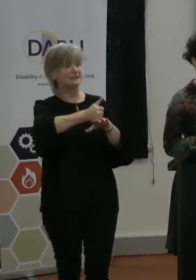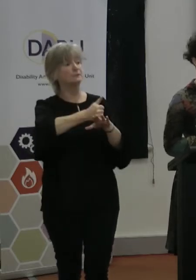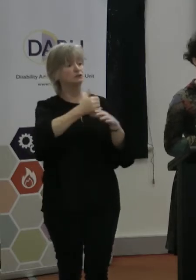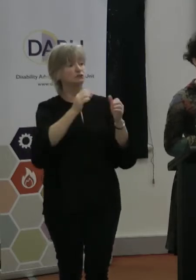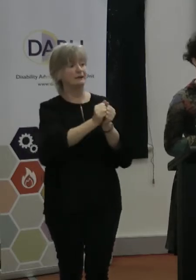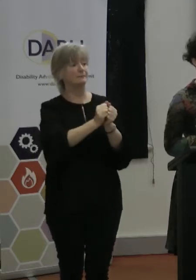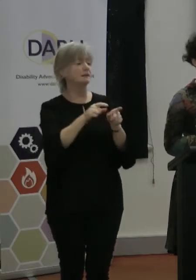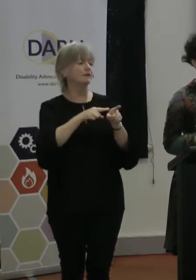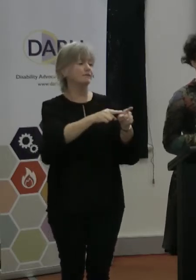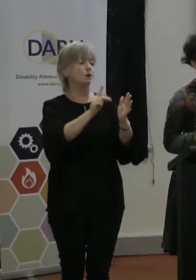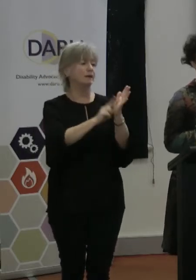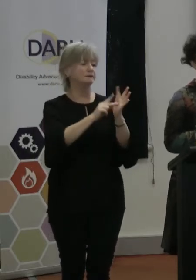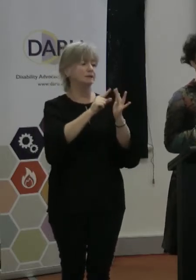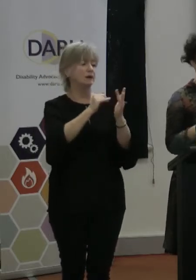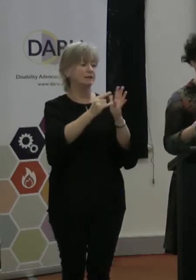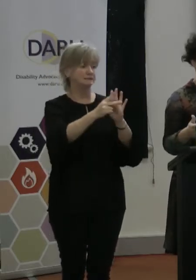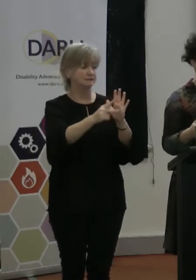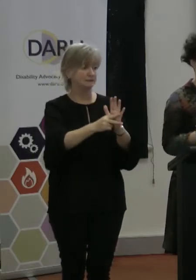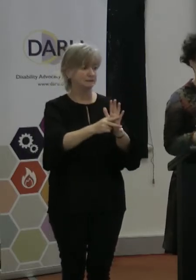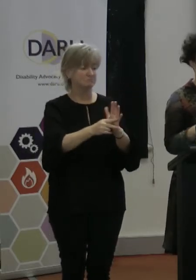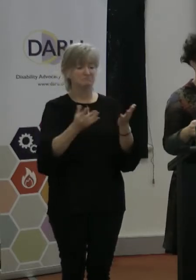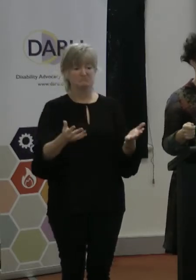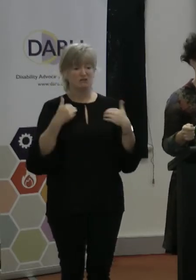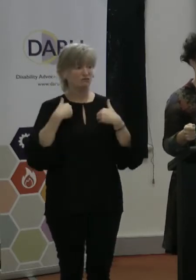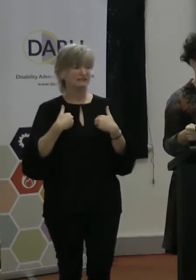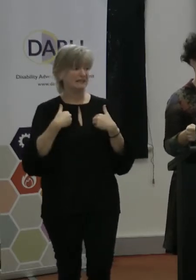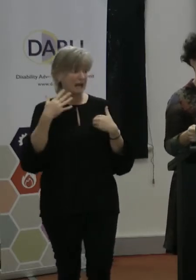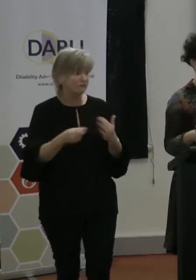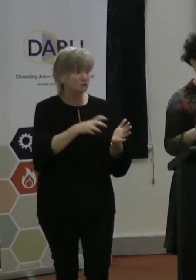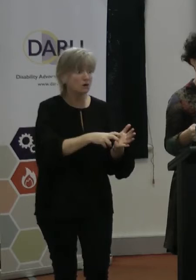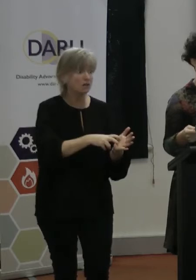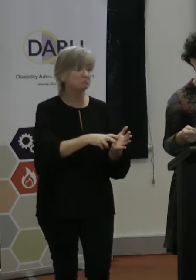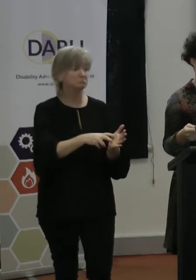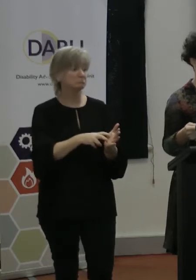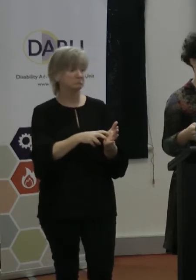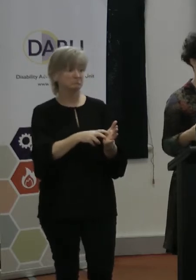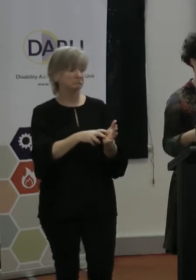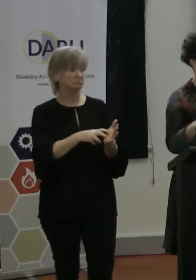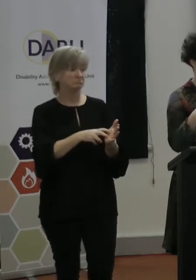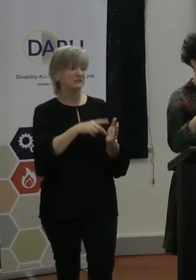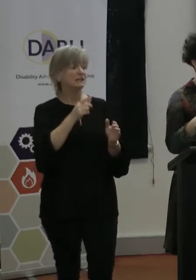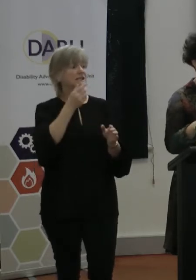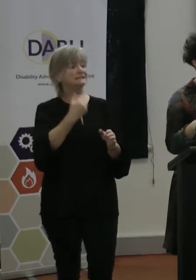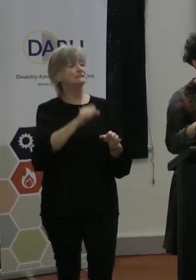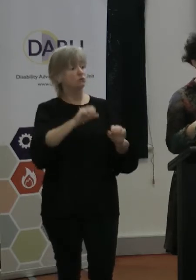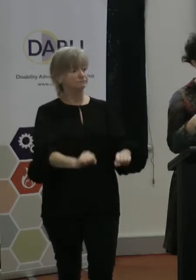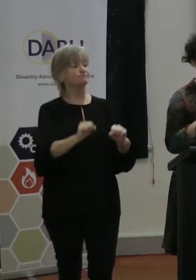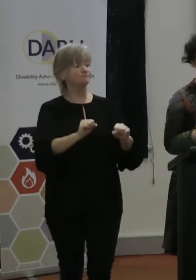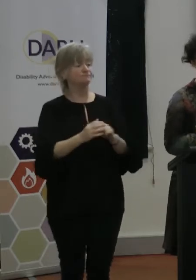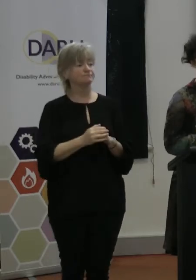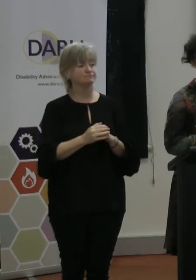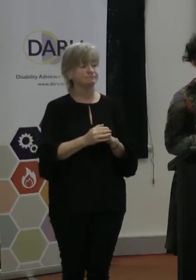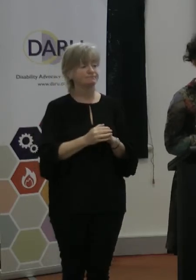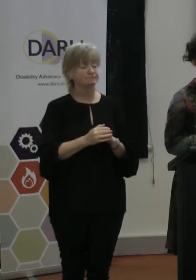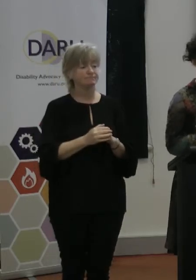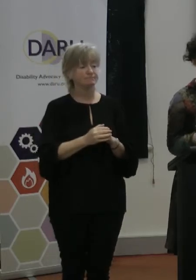with NDIS policy, where the resident doesn't have to sign the agreement in order for it to be valid. And there's some steps the SDA